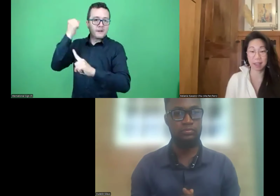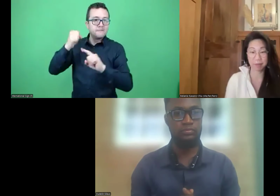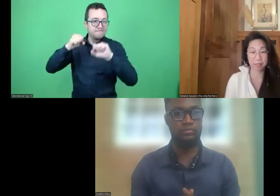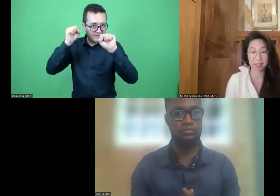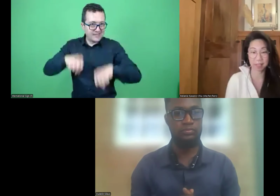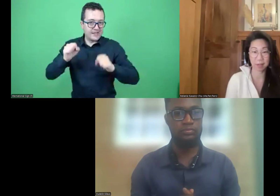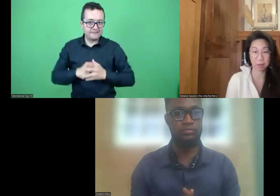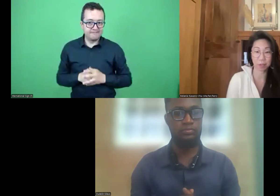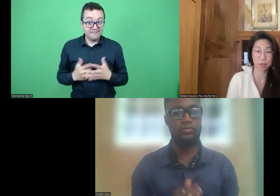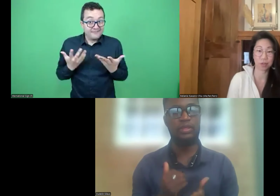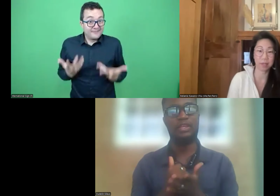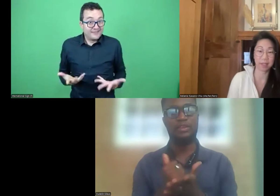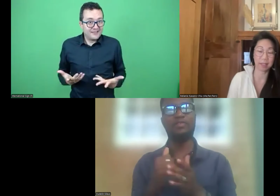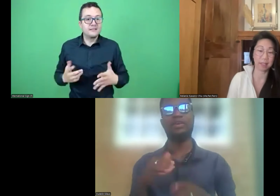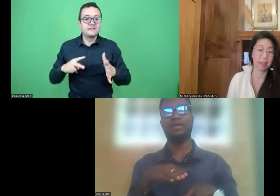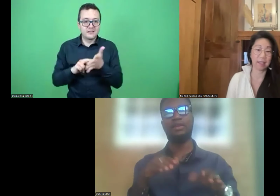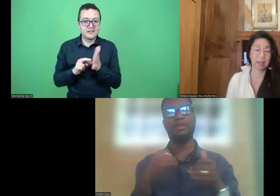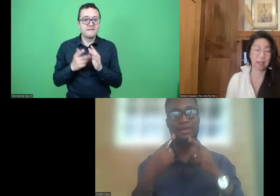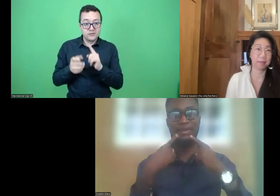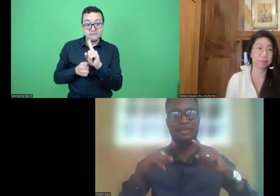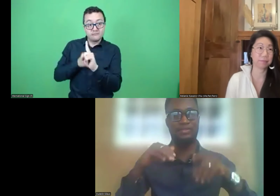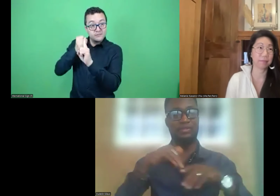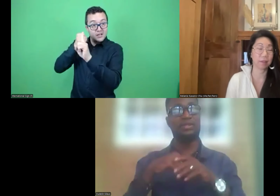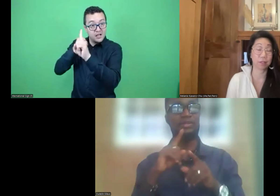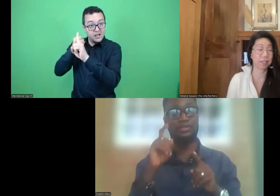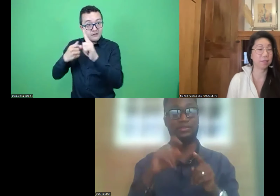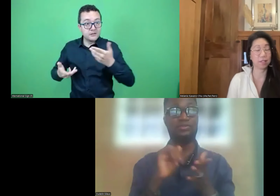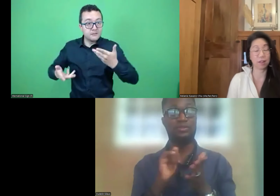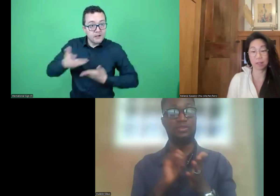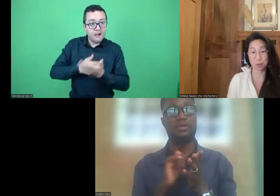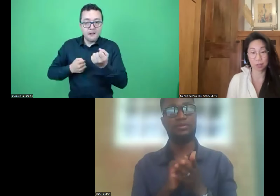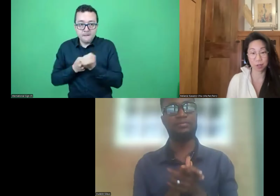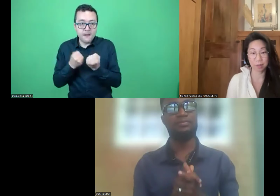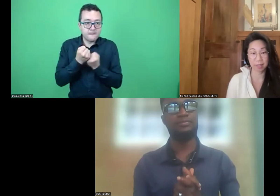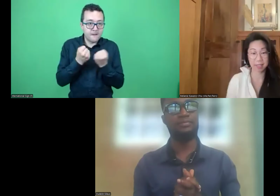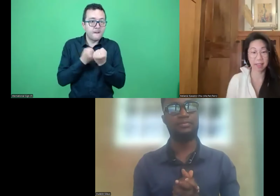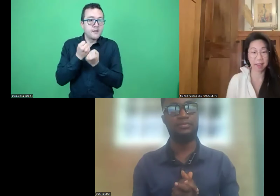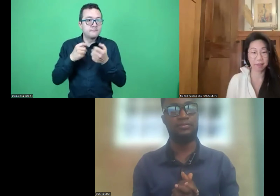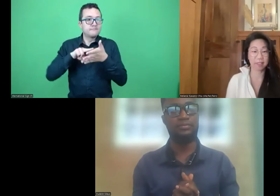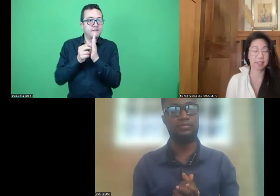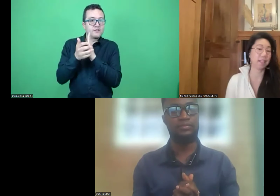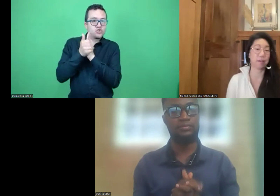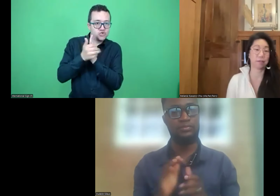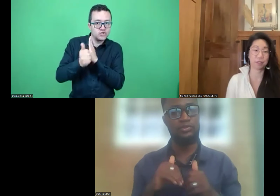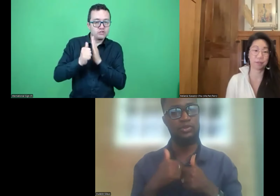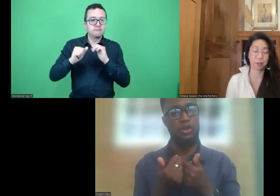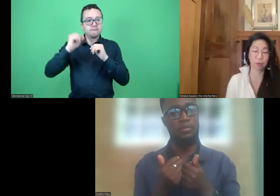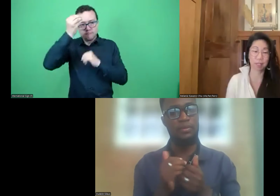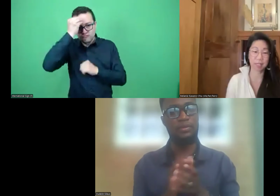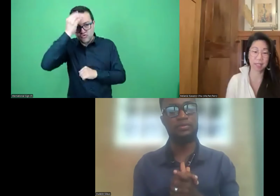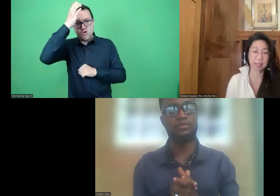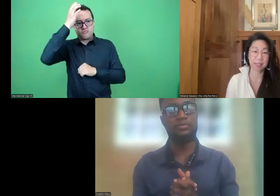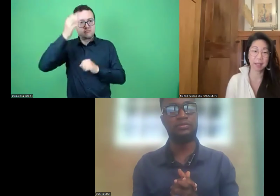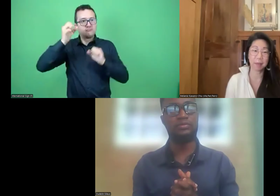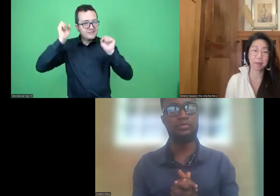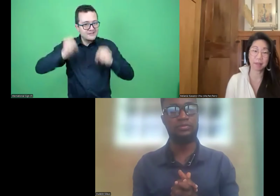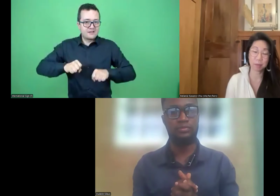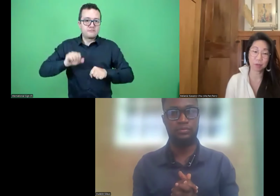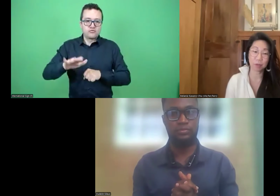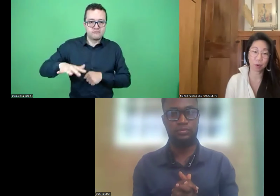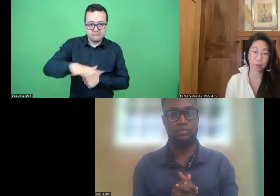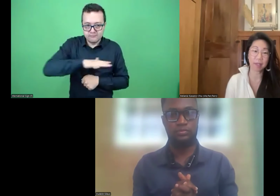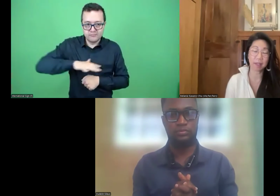and advocacy were contributing, or skills and knowledge were contributing to the advocacy efforts of our grantees, but